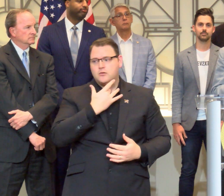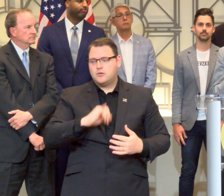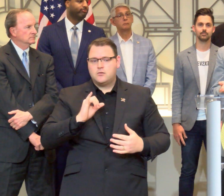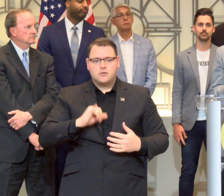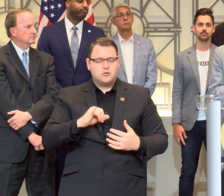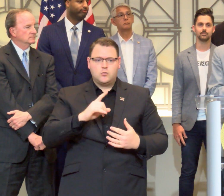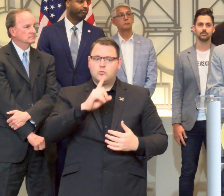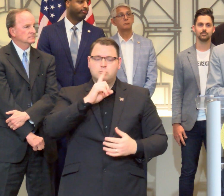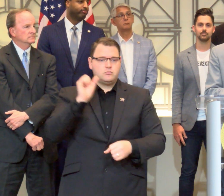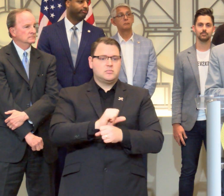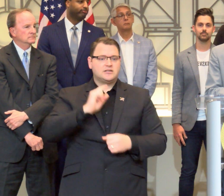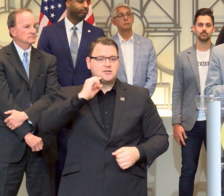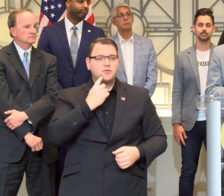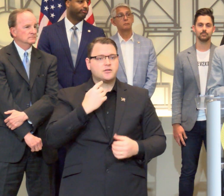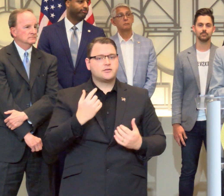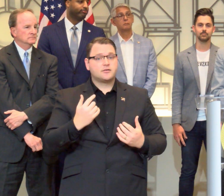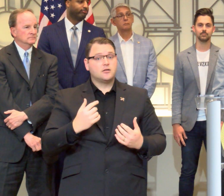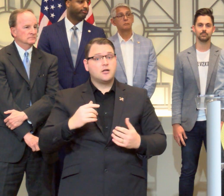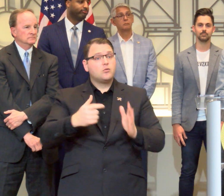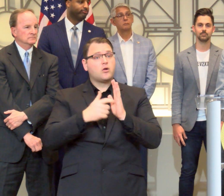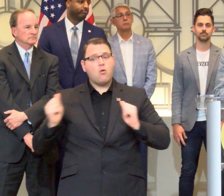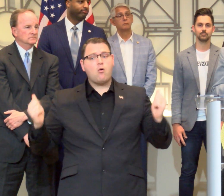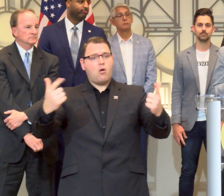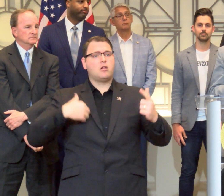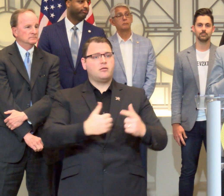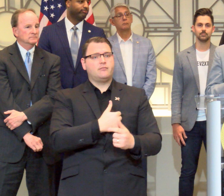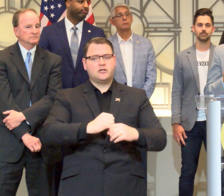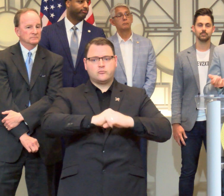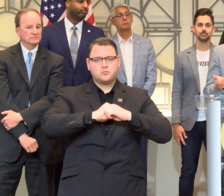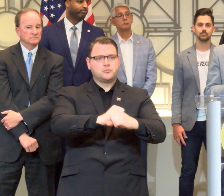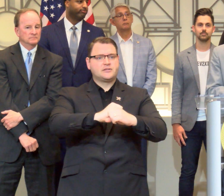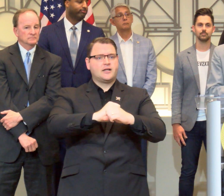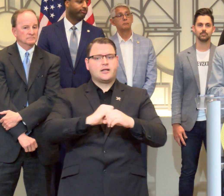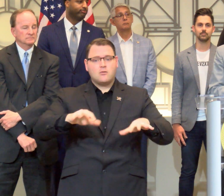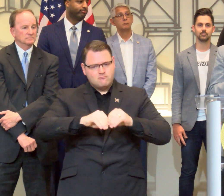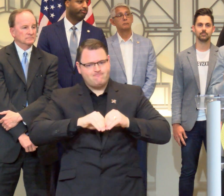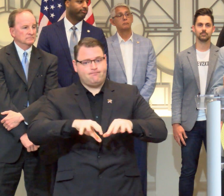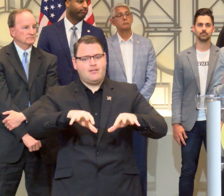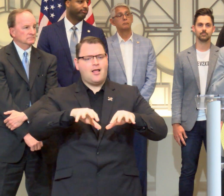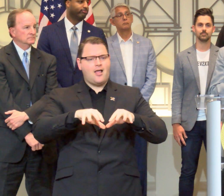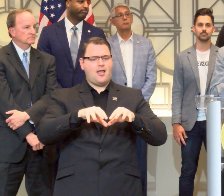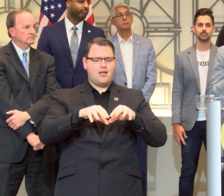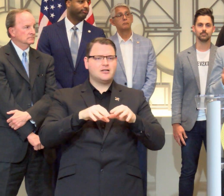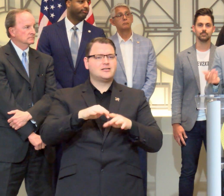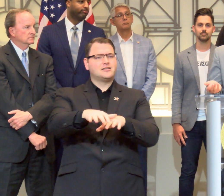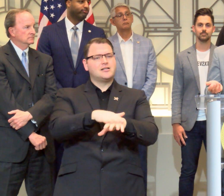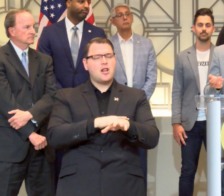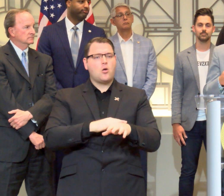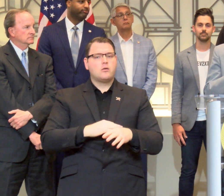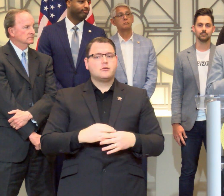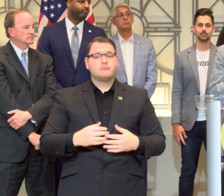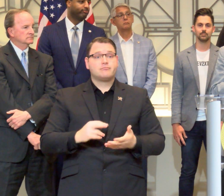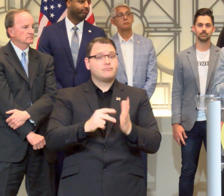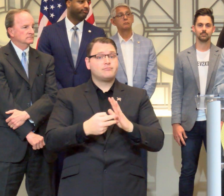For a lot of college students like myself, our classes are going online, which might mean more free time to hang out with friends at the